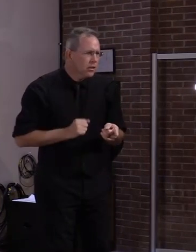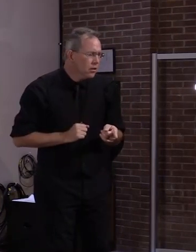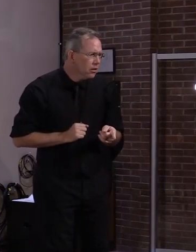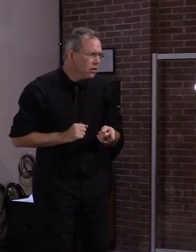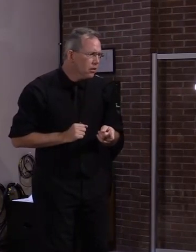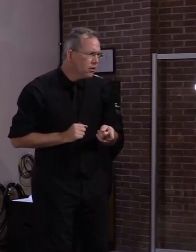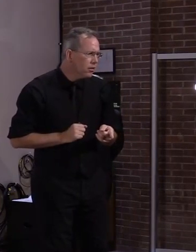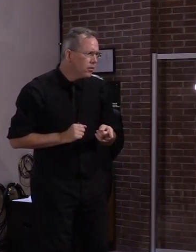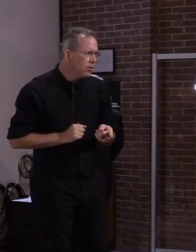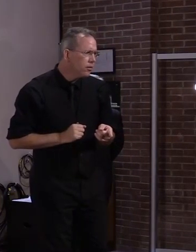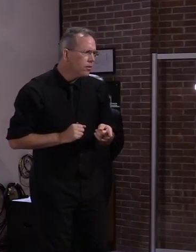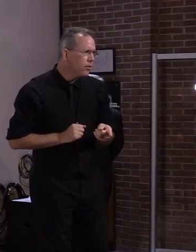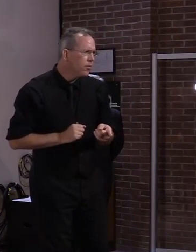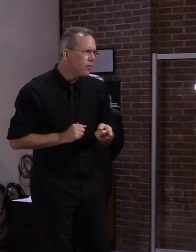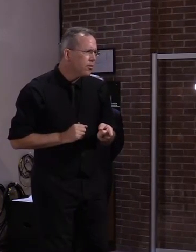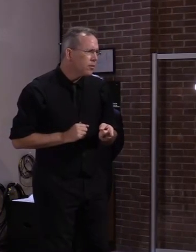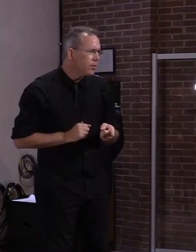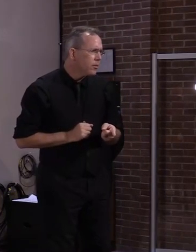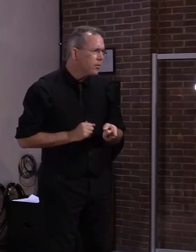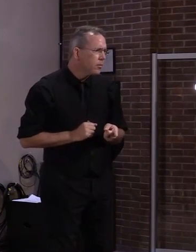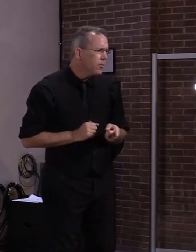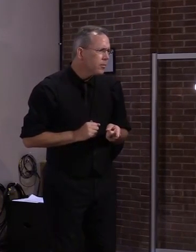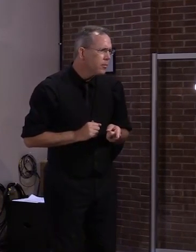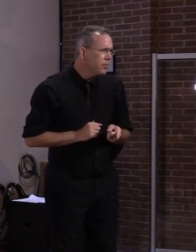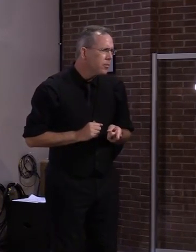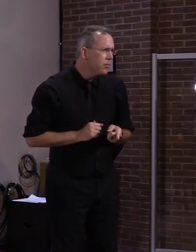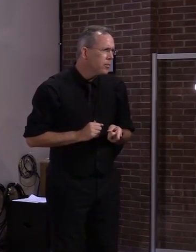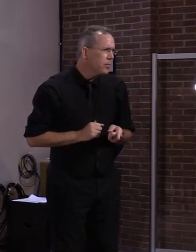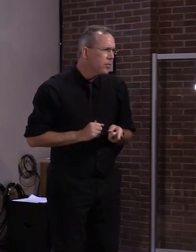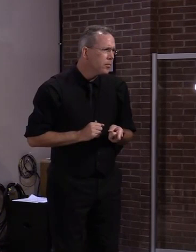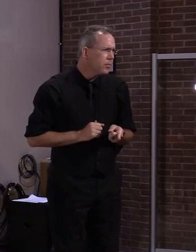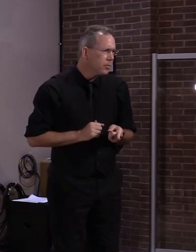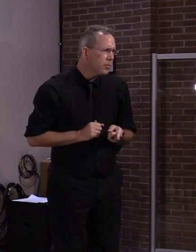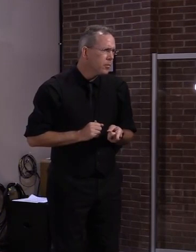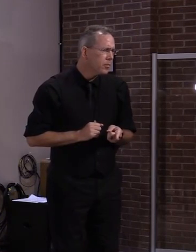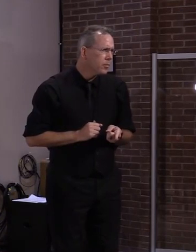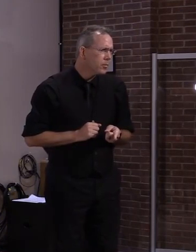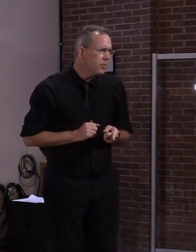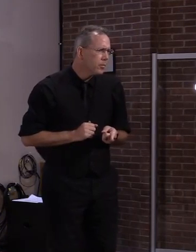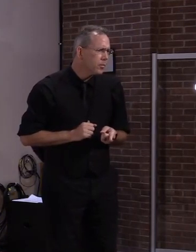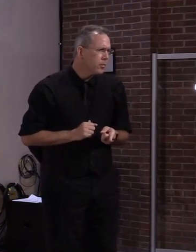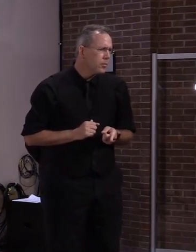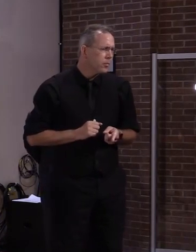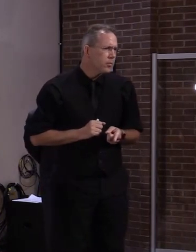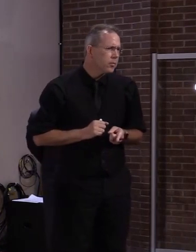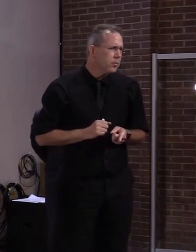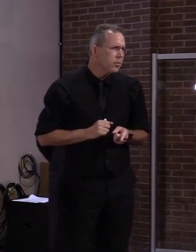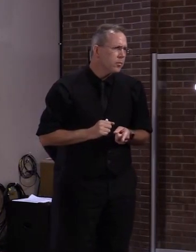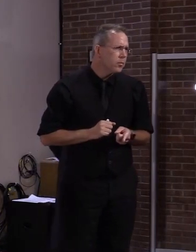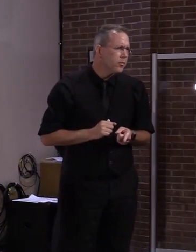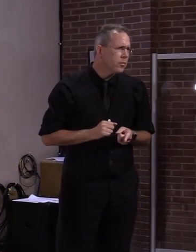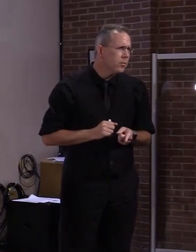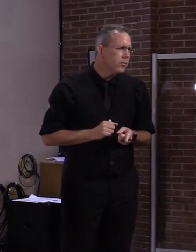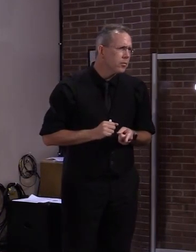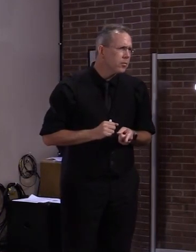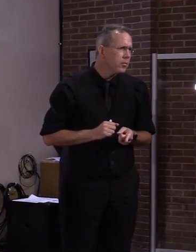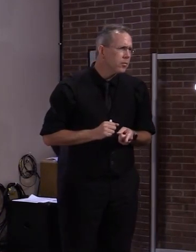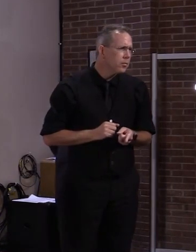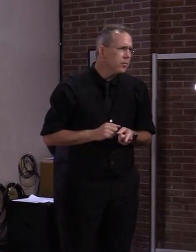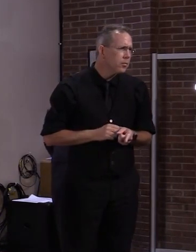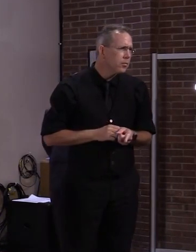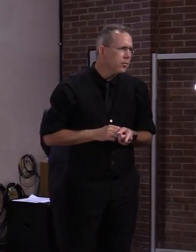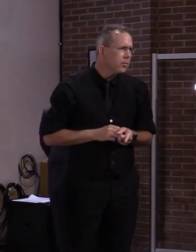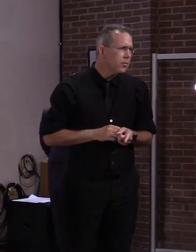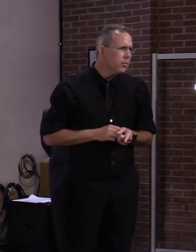to ask dr levine as much as he is able to uh tell us what he can uh know or speculate about